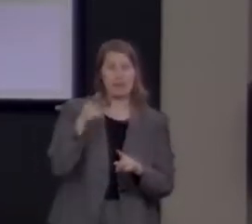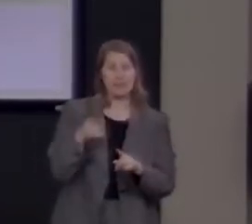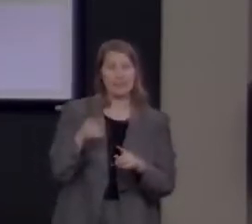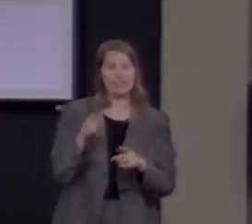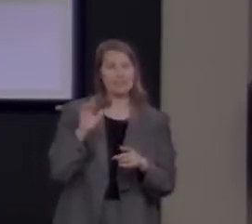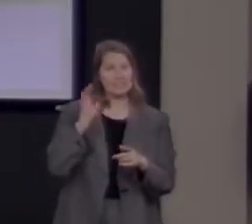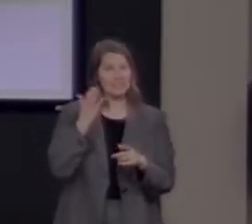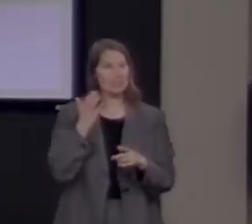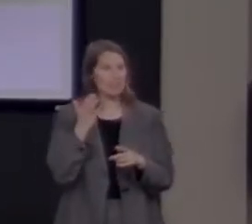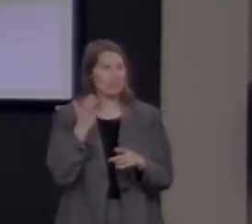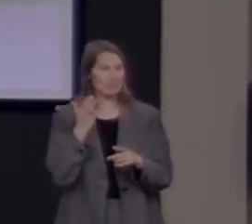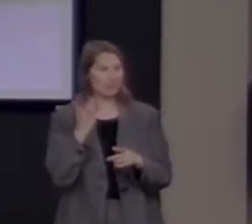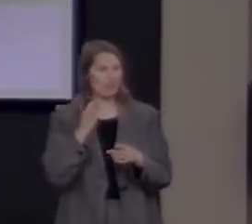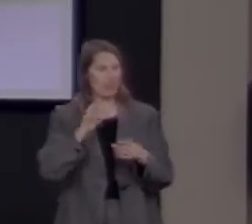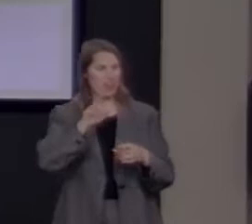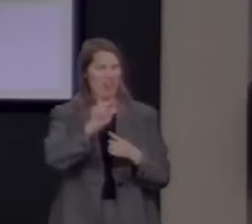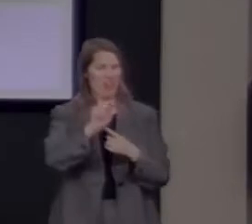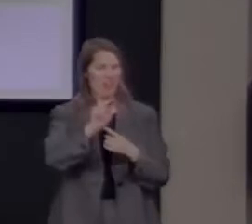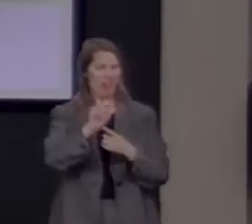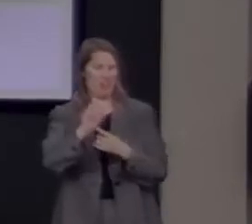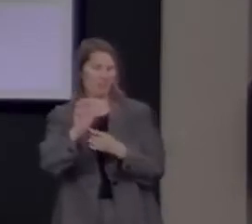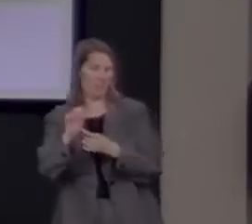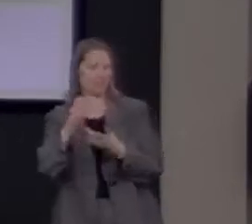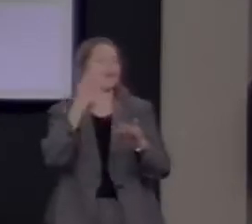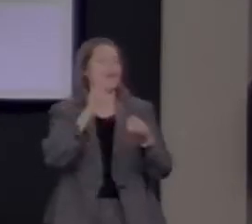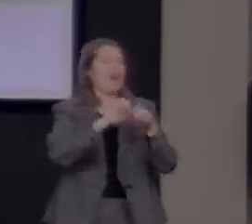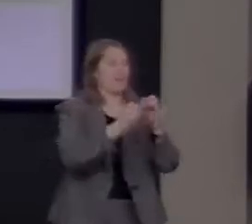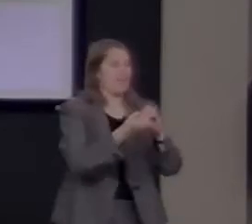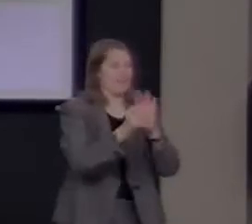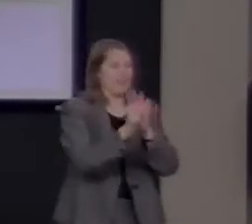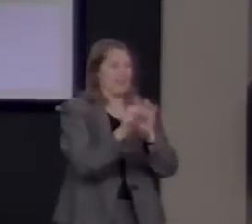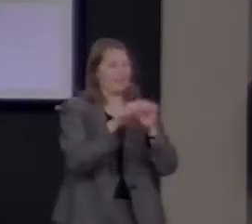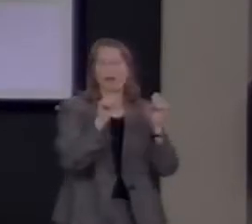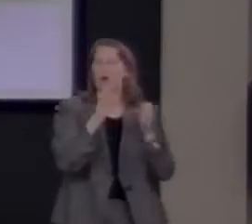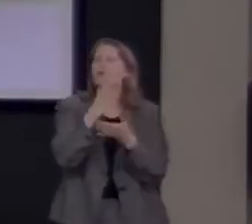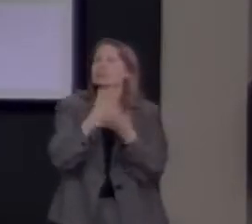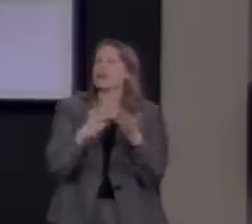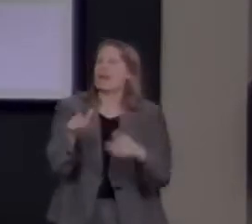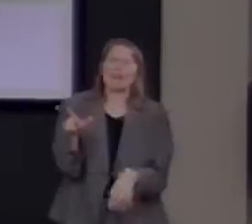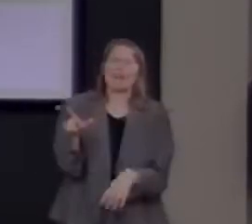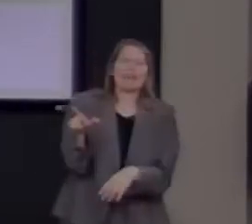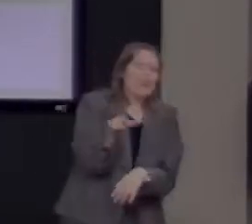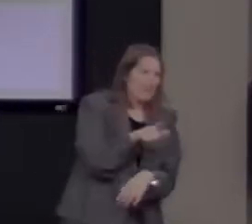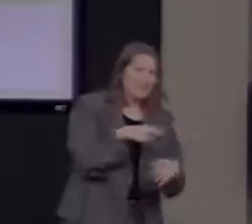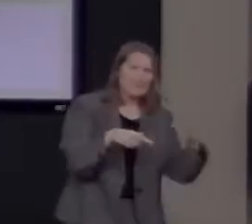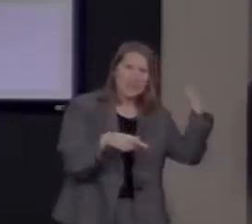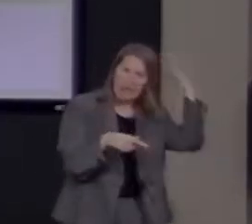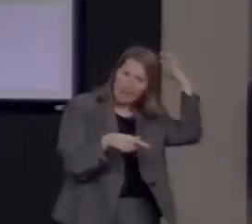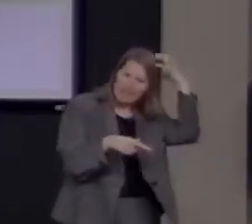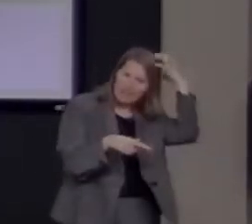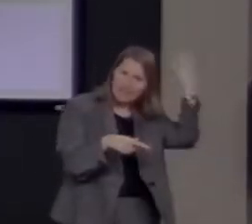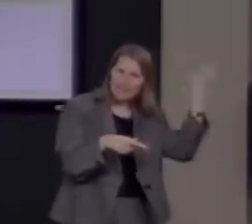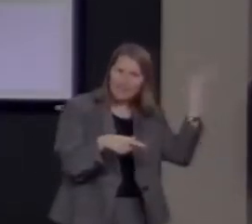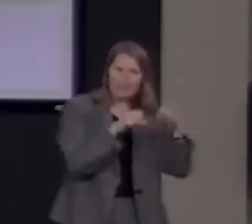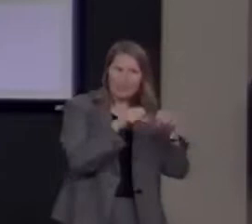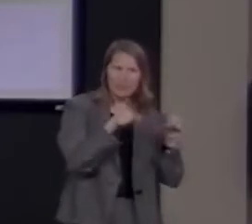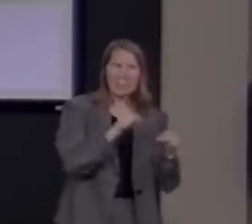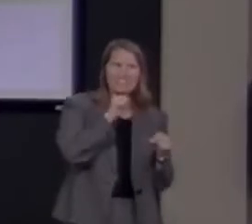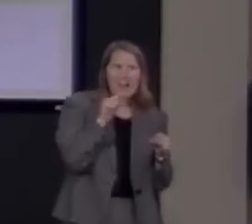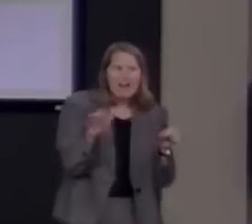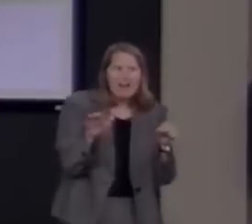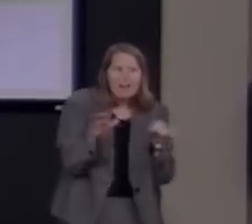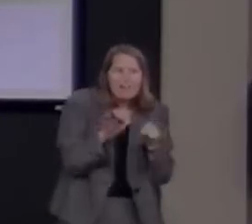emergence of a number symbol system, or at least a left hemispheric system that isn't completely overlapping